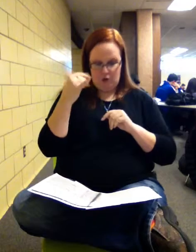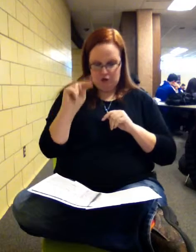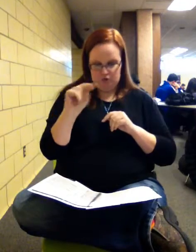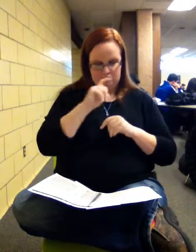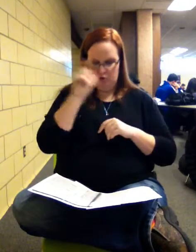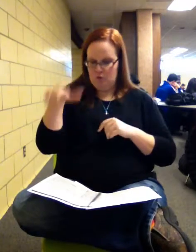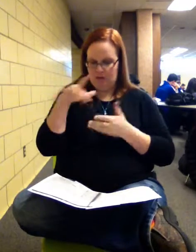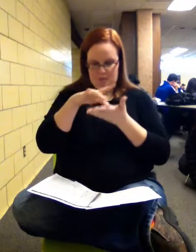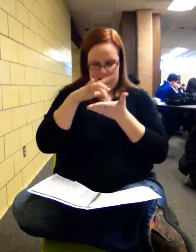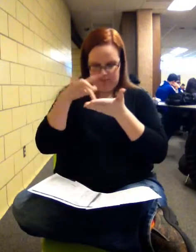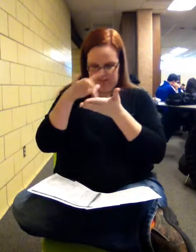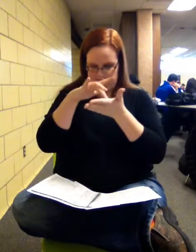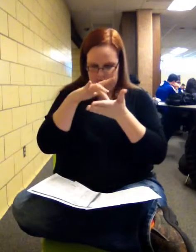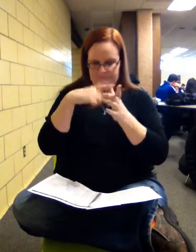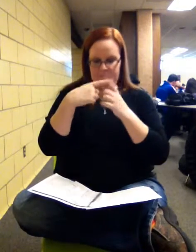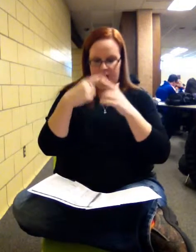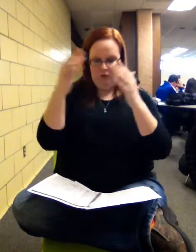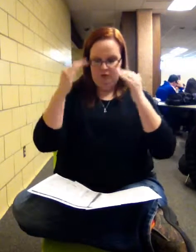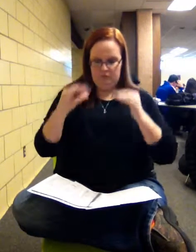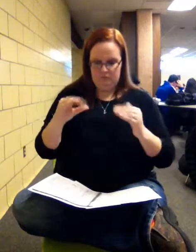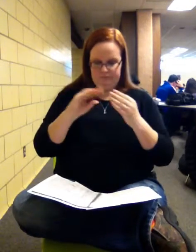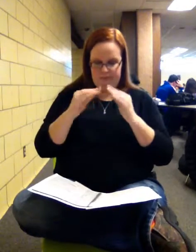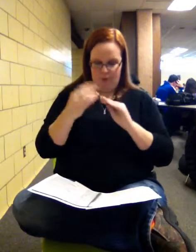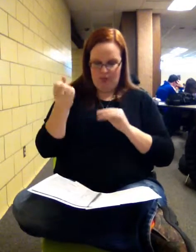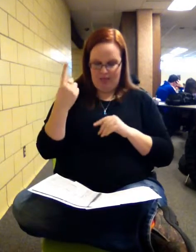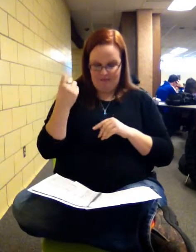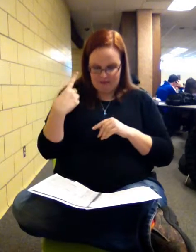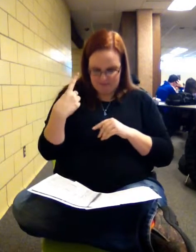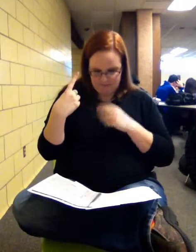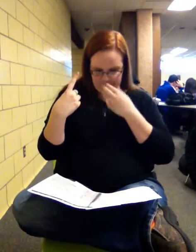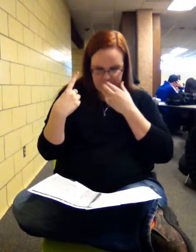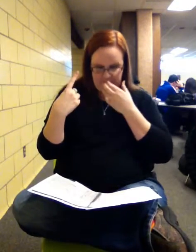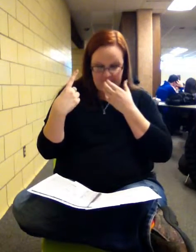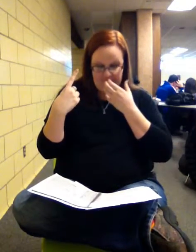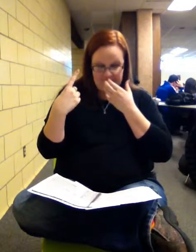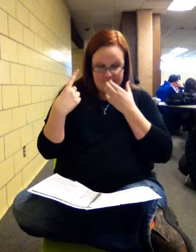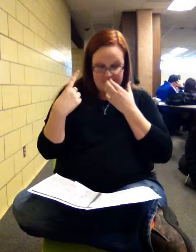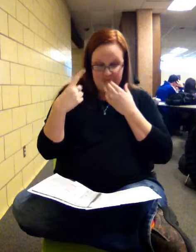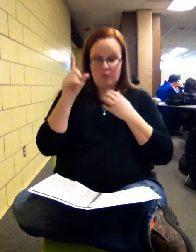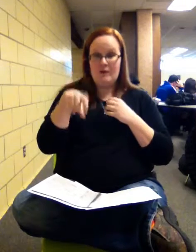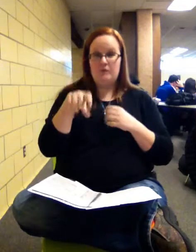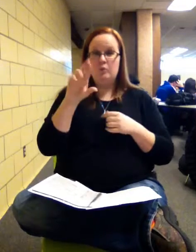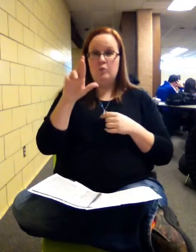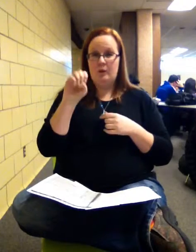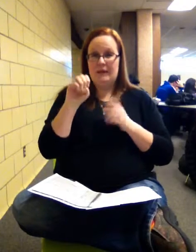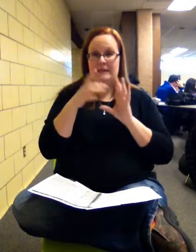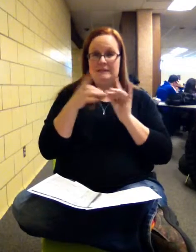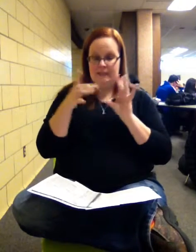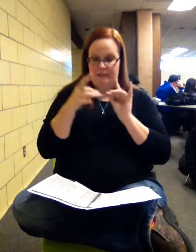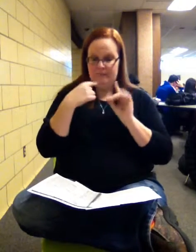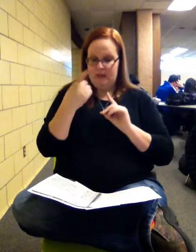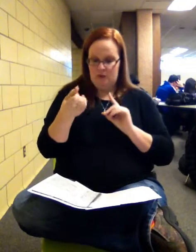Then the next one you see is number 11, but that's going to be one of those that you have to restate. And I'm telling you, see, they're saying profit